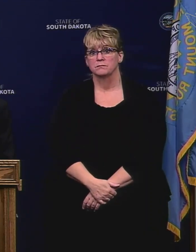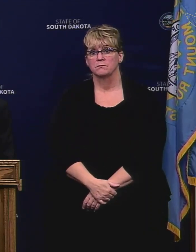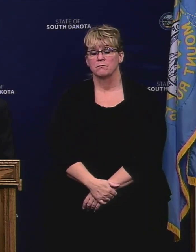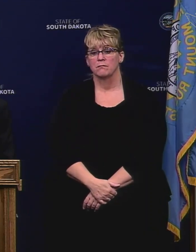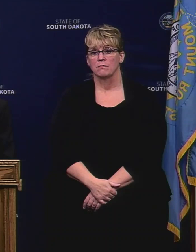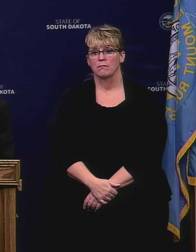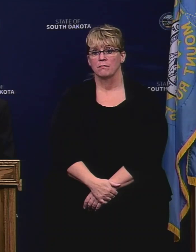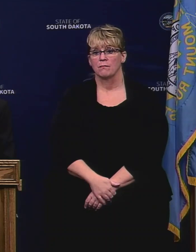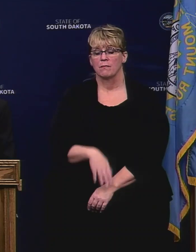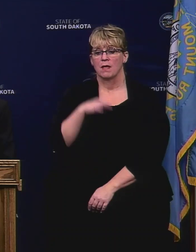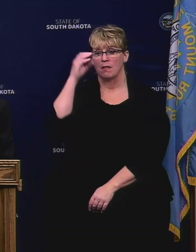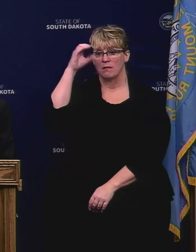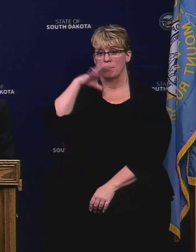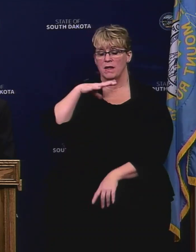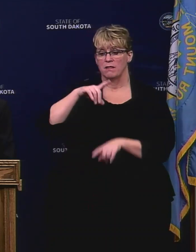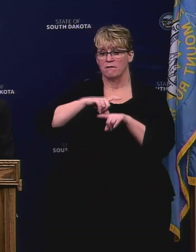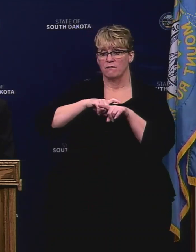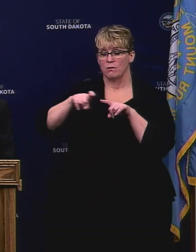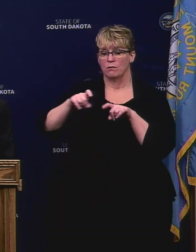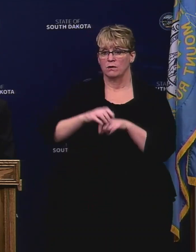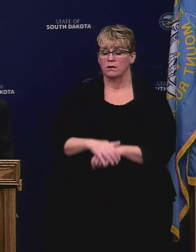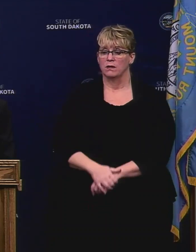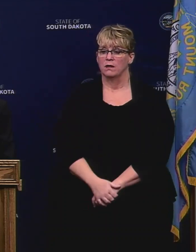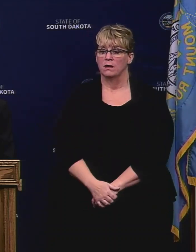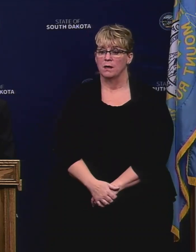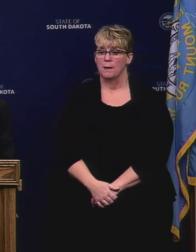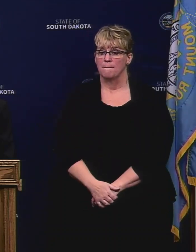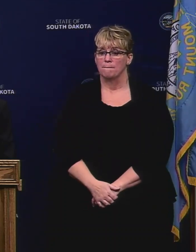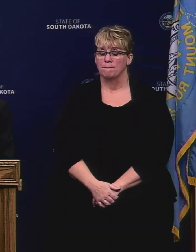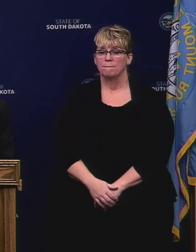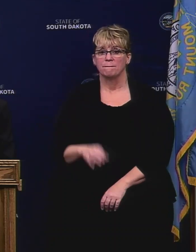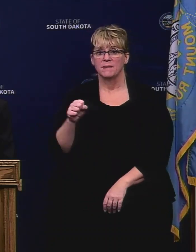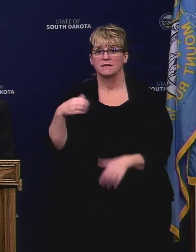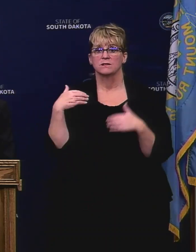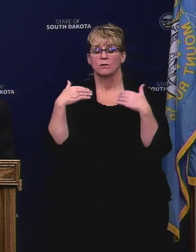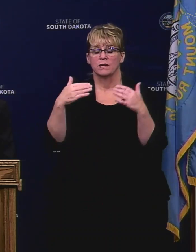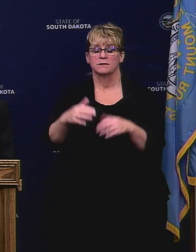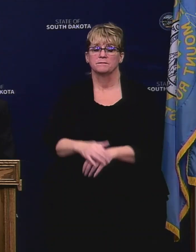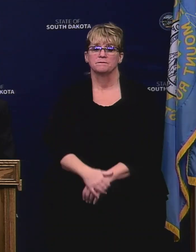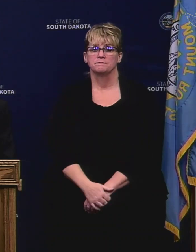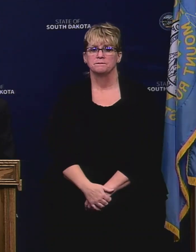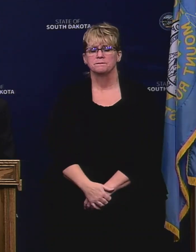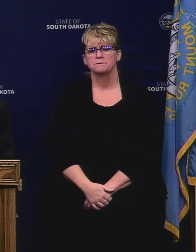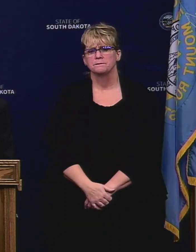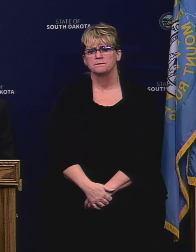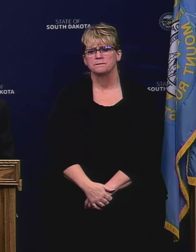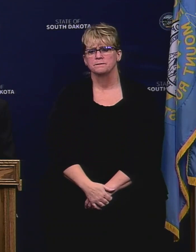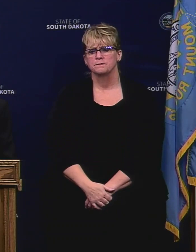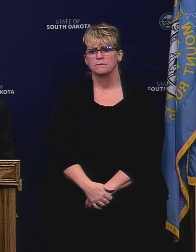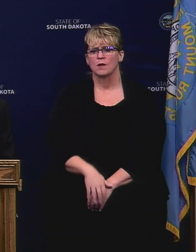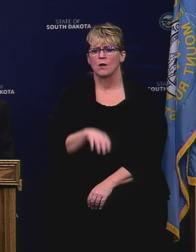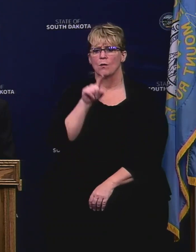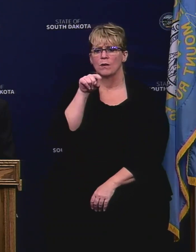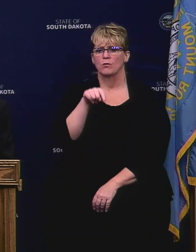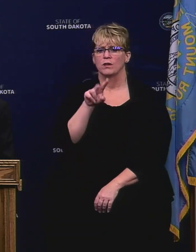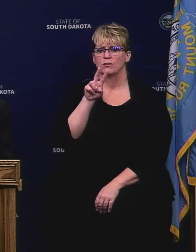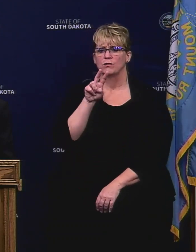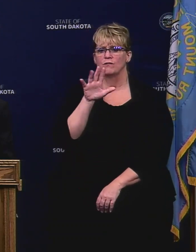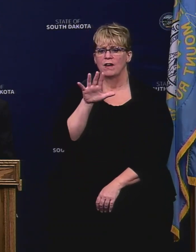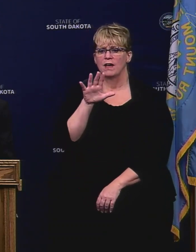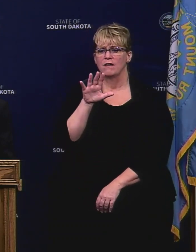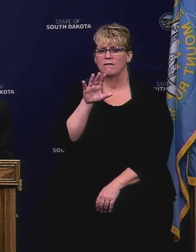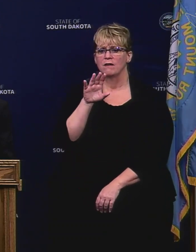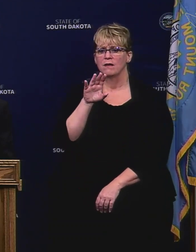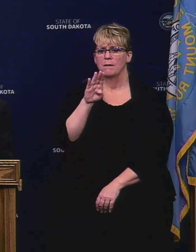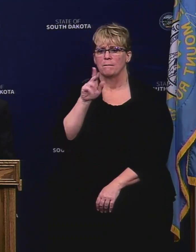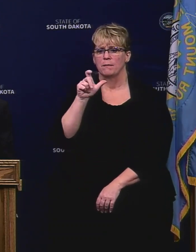Governor Noem, Gordon Richard, Alcester Union. Tonight, Yes, go ahead, Gordon. yeah, on that $1.25 billion